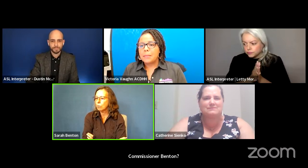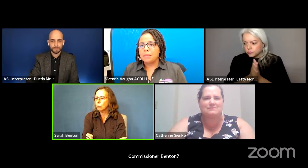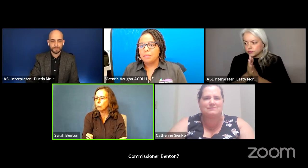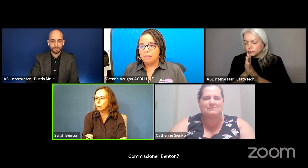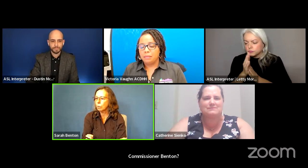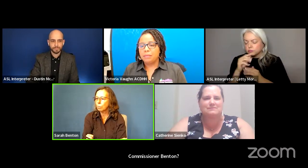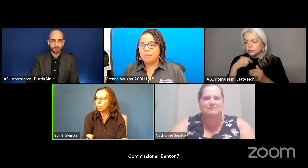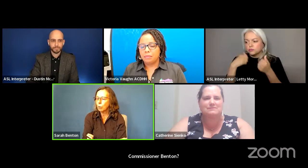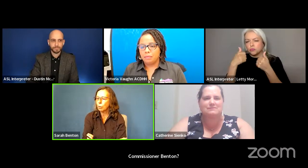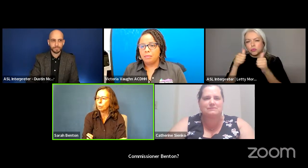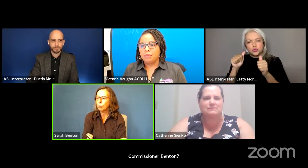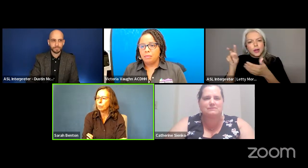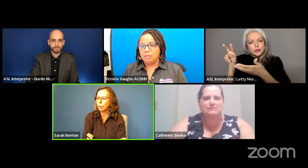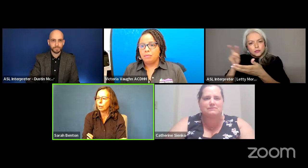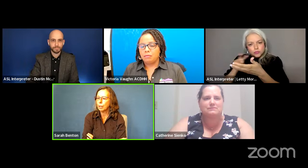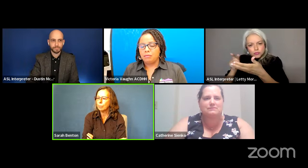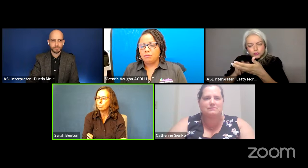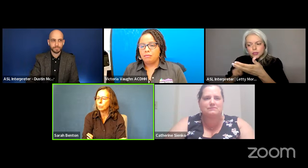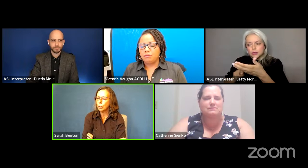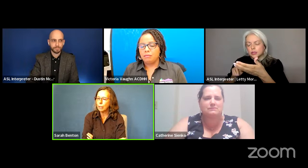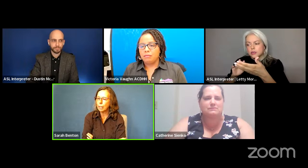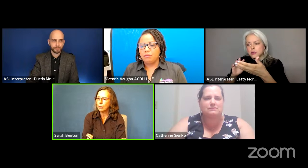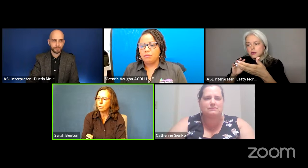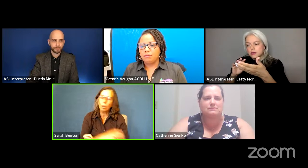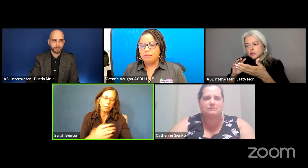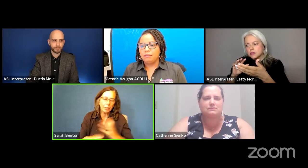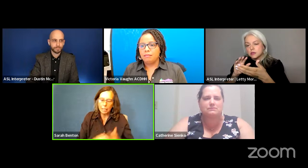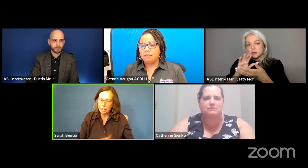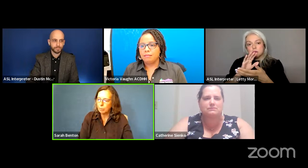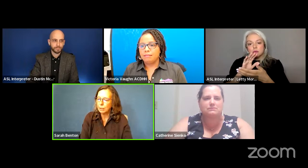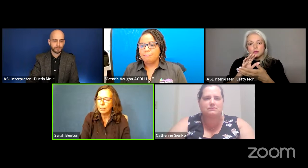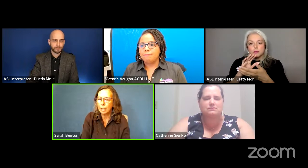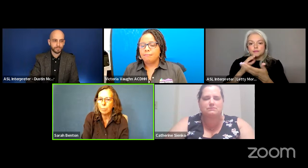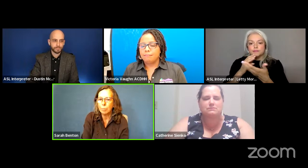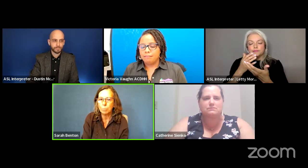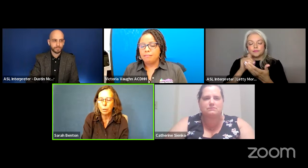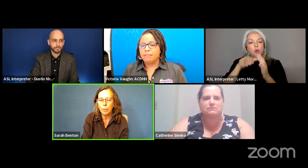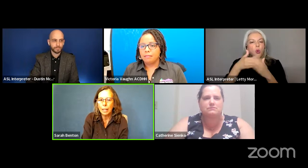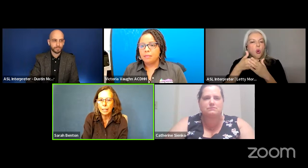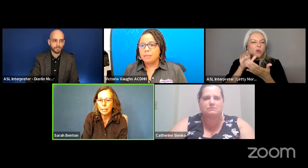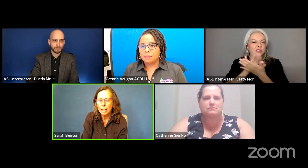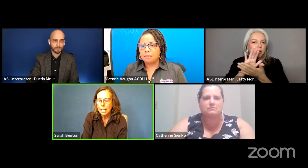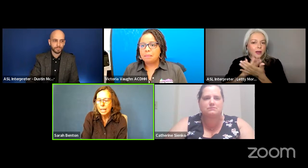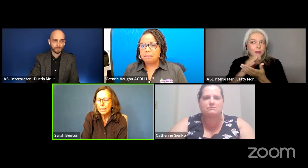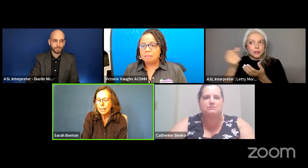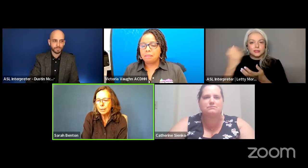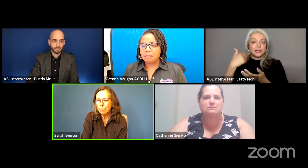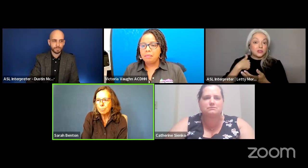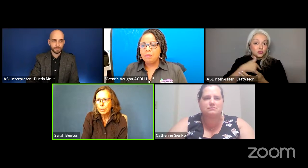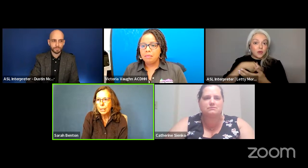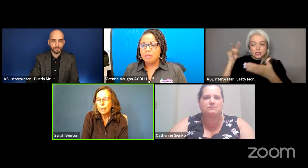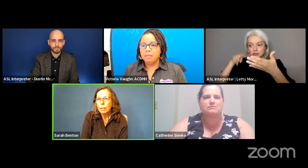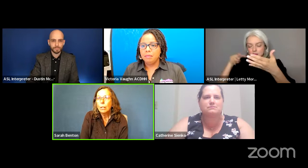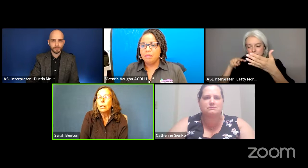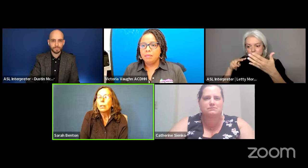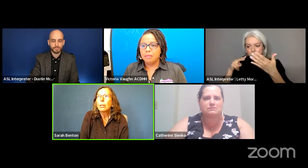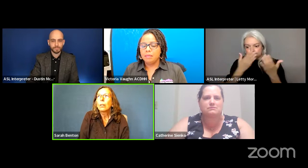reread through both all of the documents that have been provided.